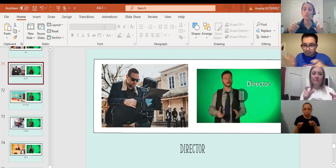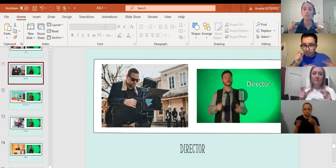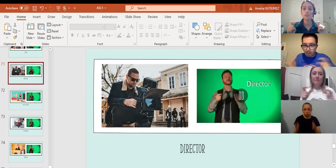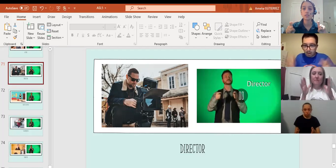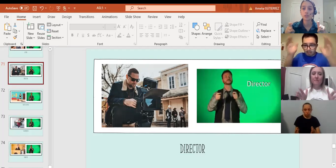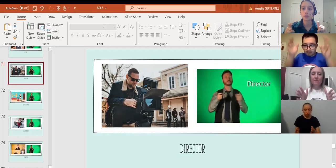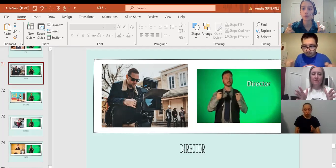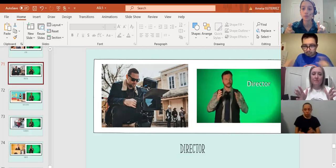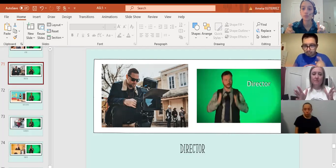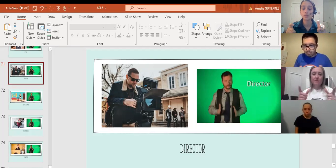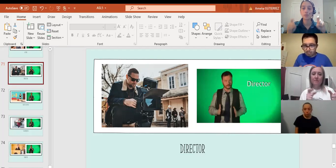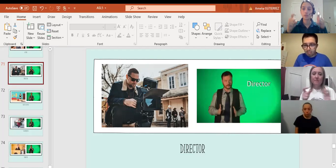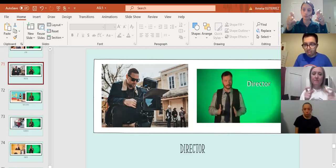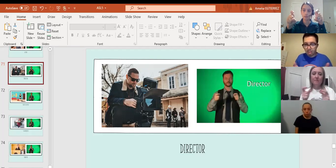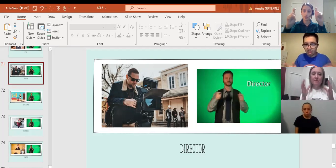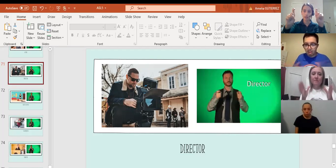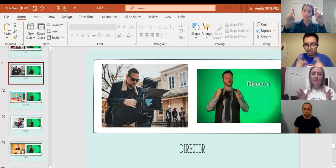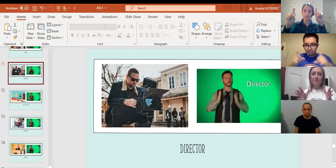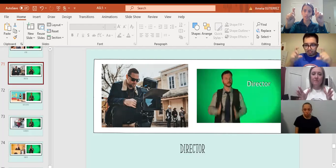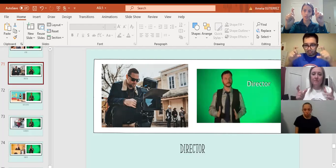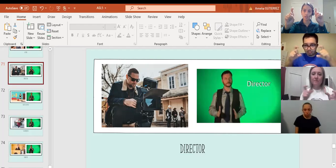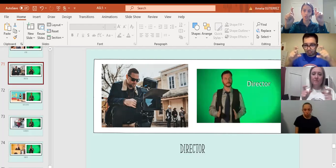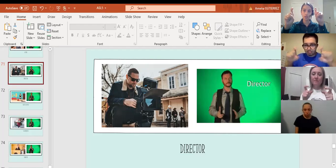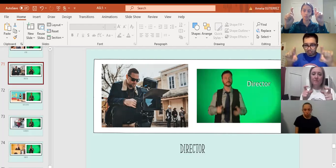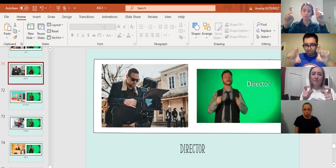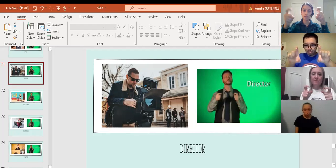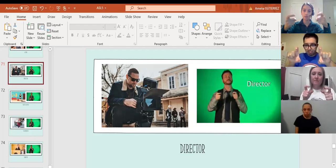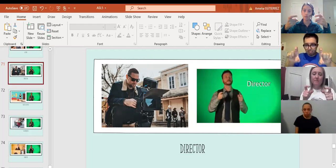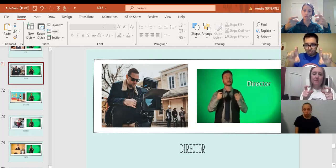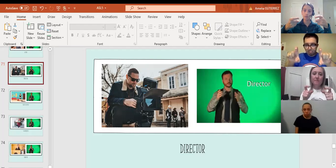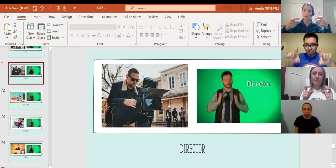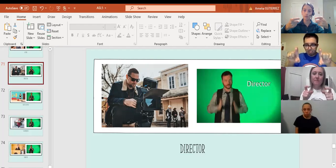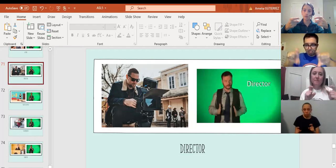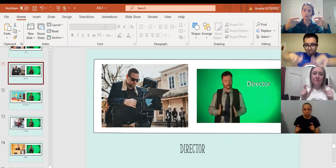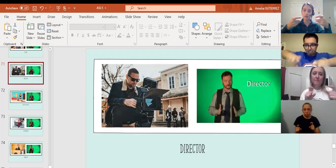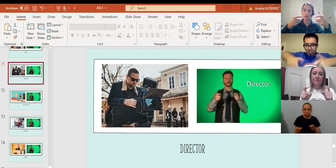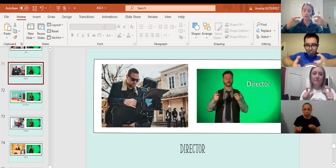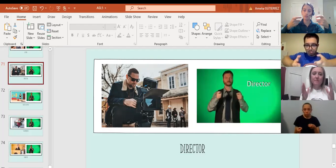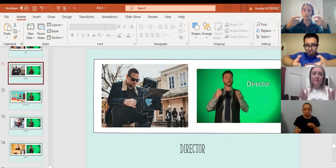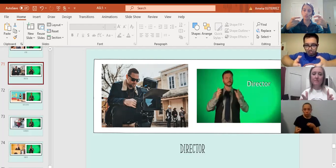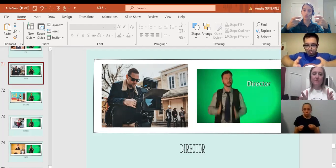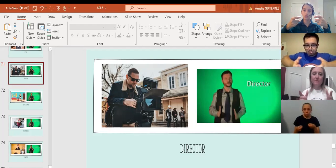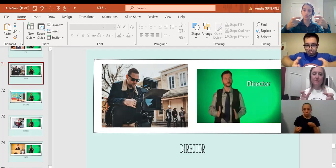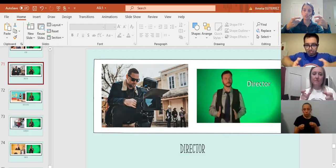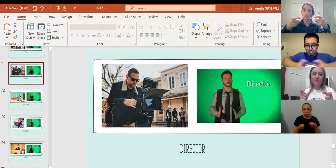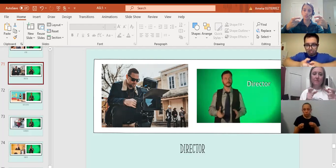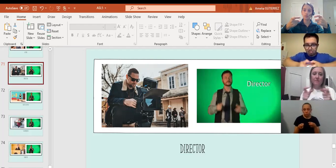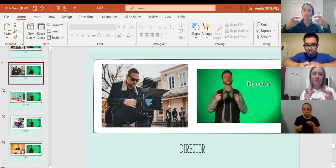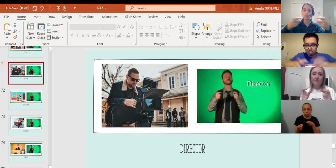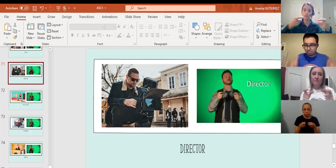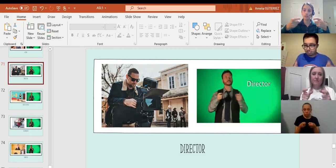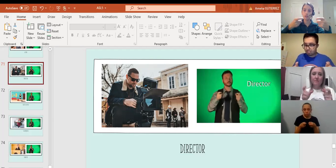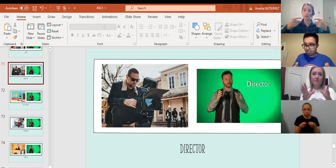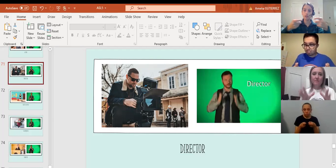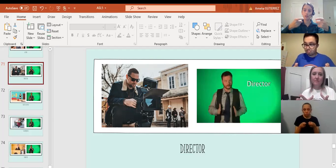Director. So X hand shapes and they're turned